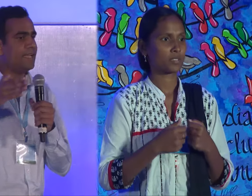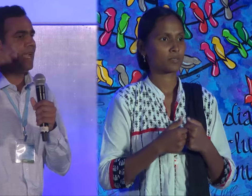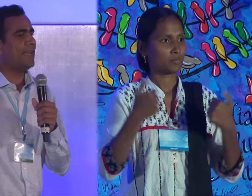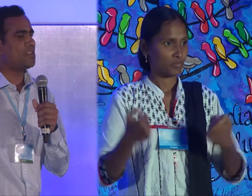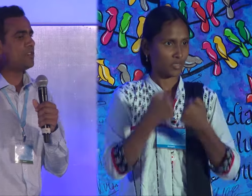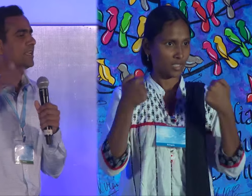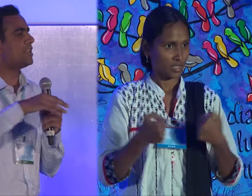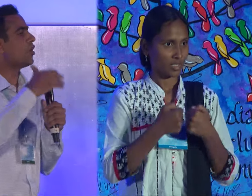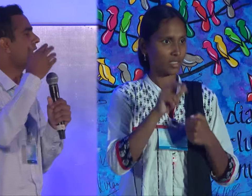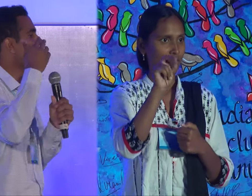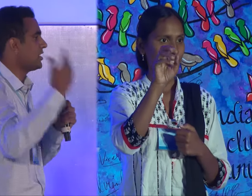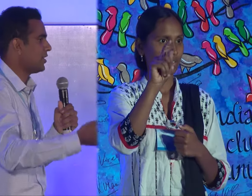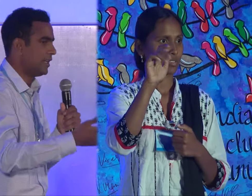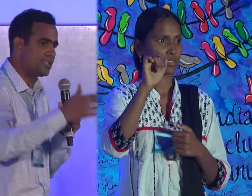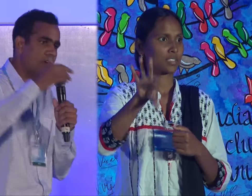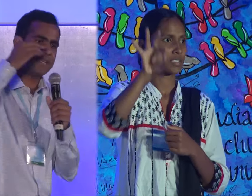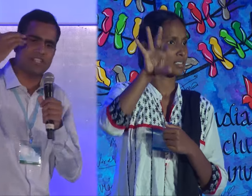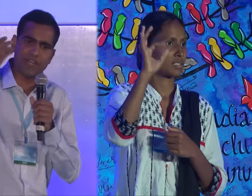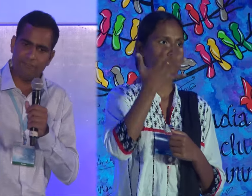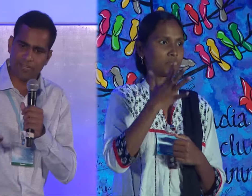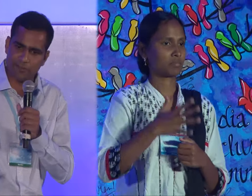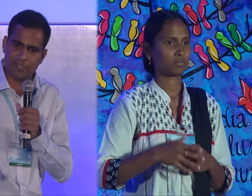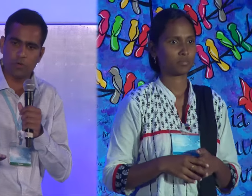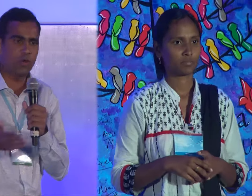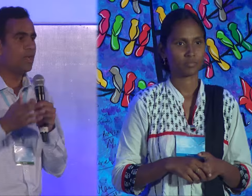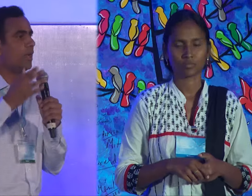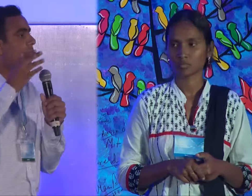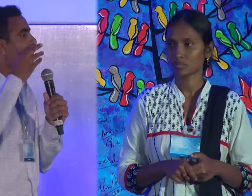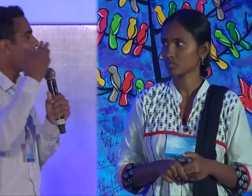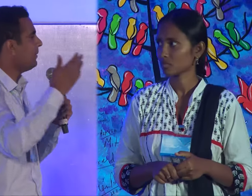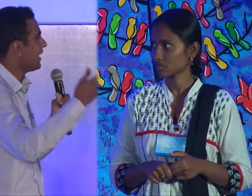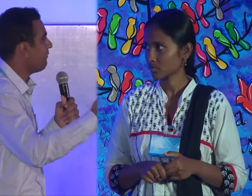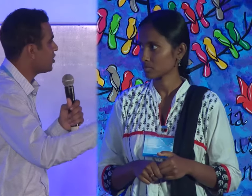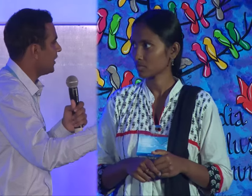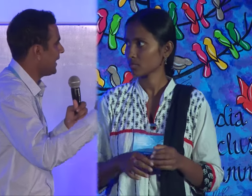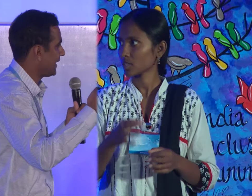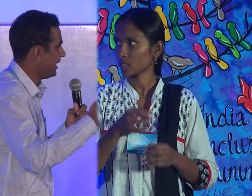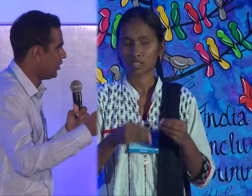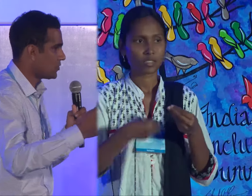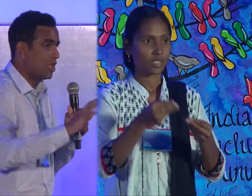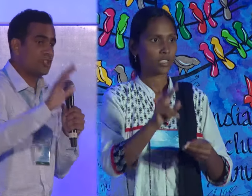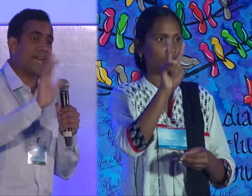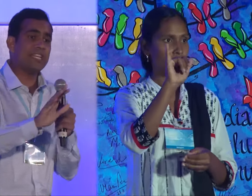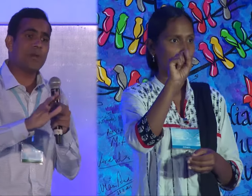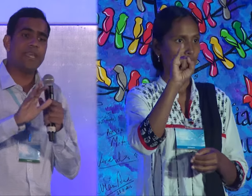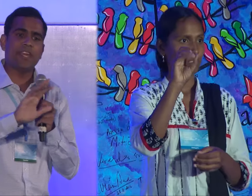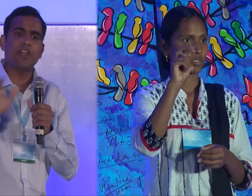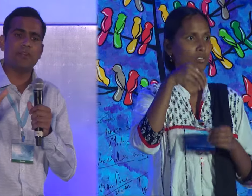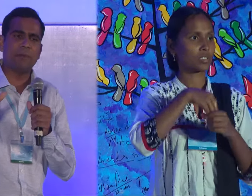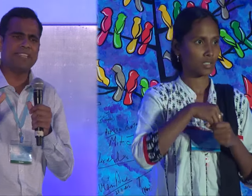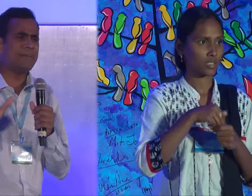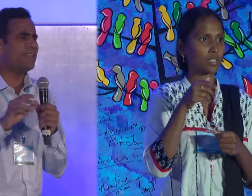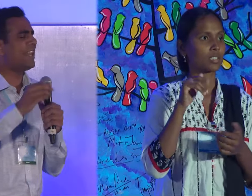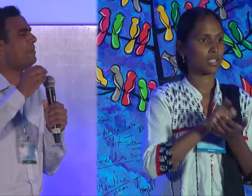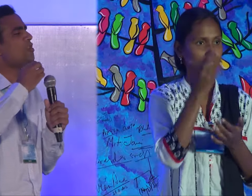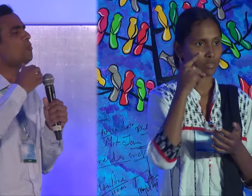district, state, and nationals, he does not get such referees who could probably give him visual and tactile cues. So that is why he